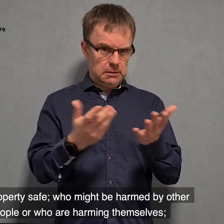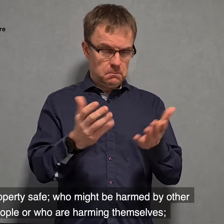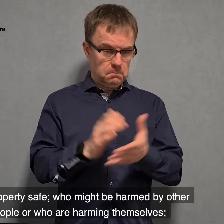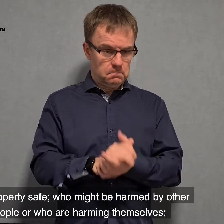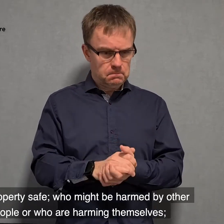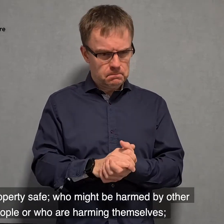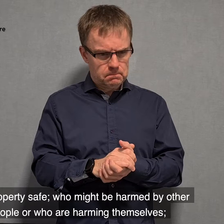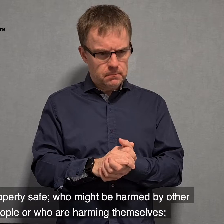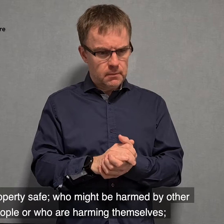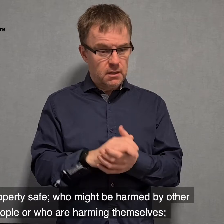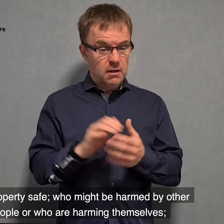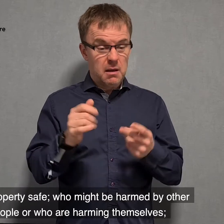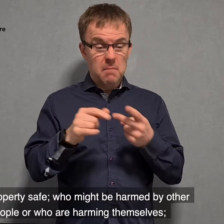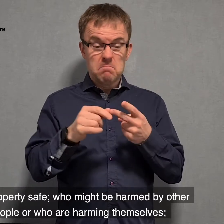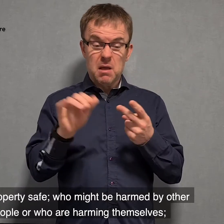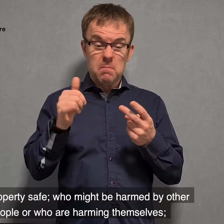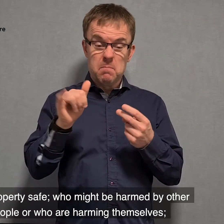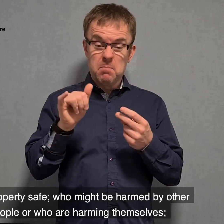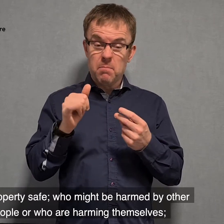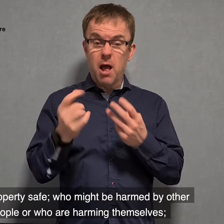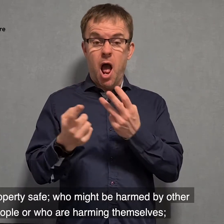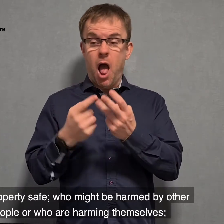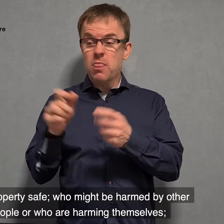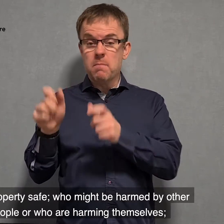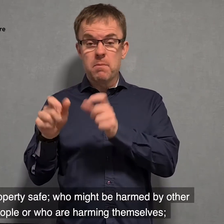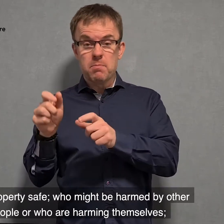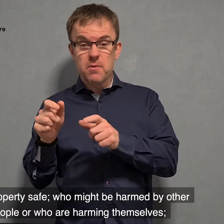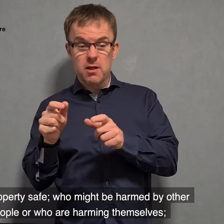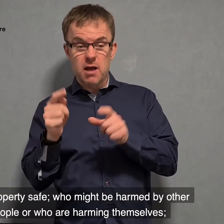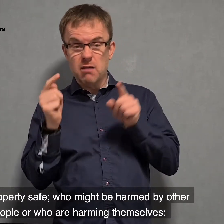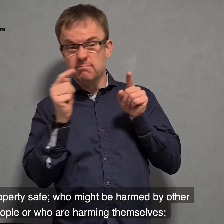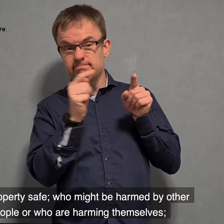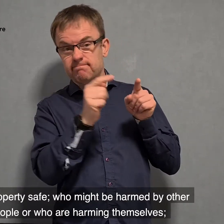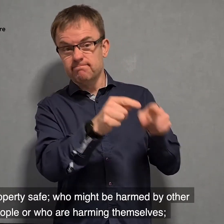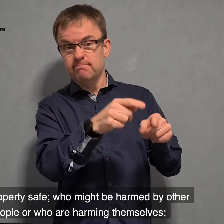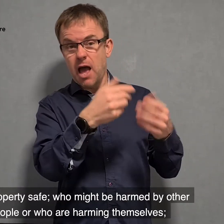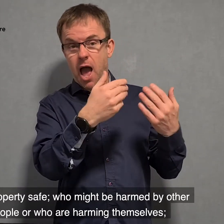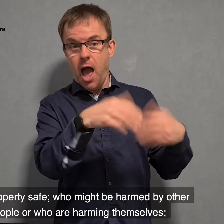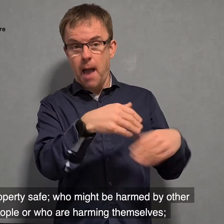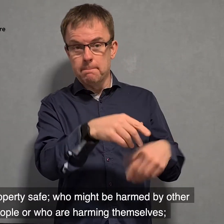who might be harmed by other people, or who are harming themselves.